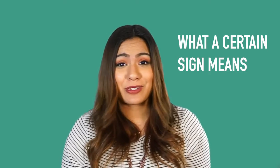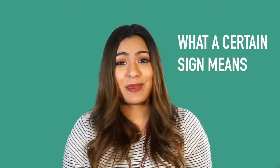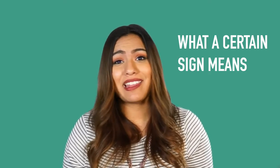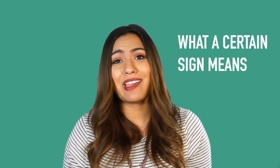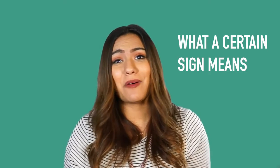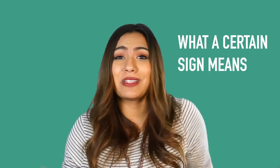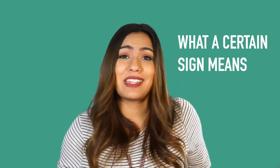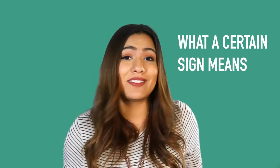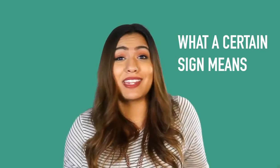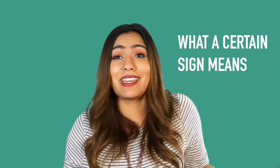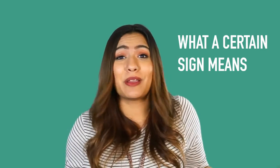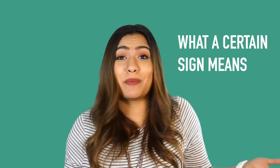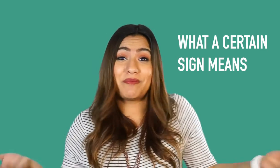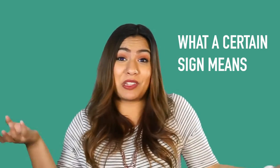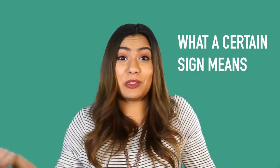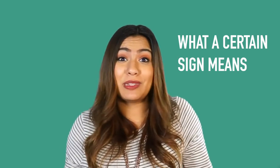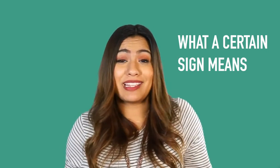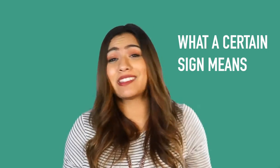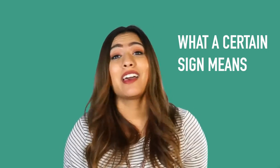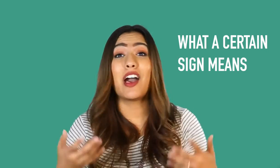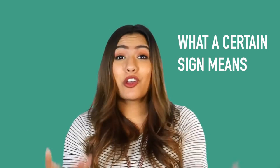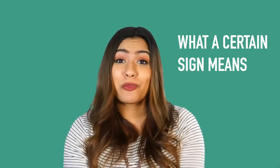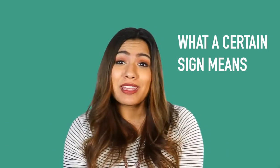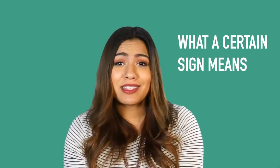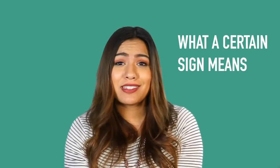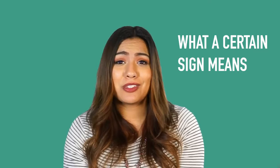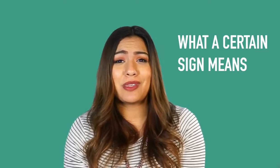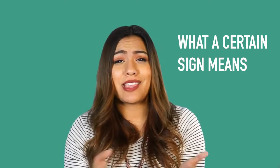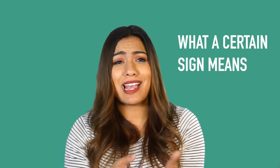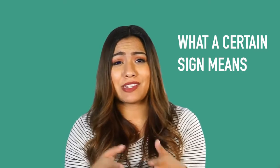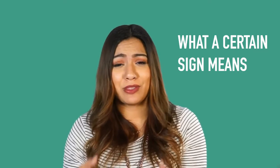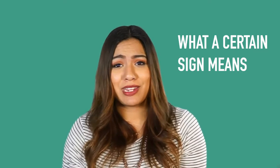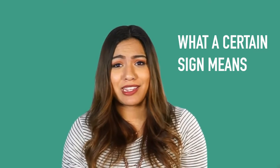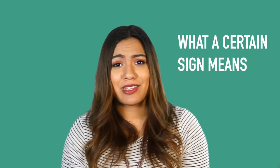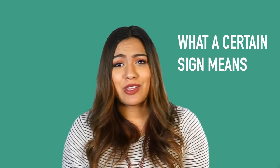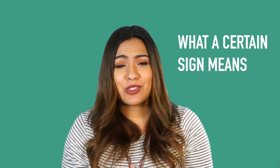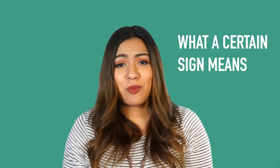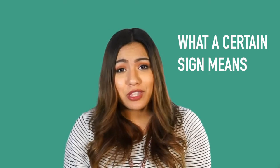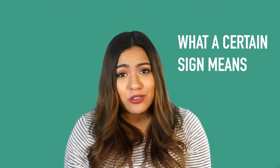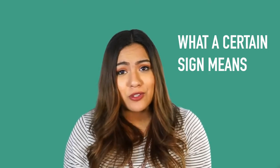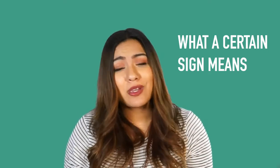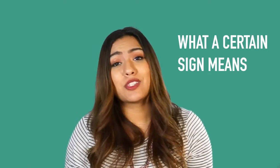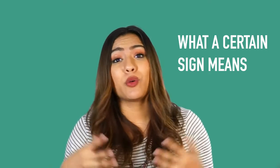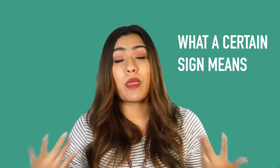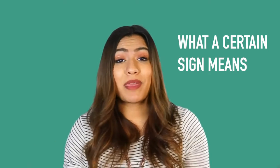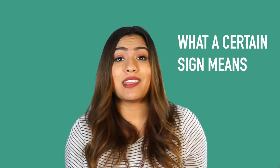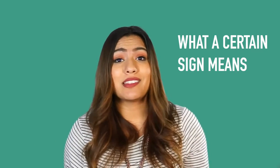finger spelling or instead of sitting there clueless, a great thing to do is ask for the meaning. So what you'll do is you'll repeat